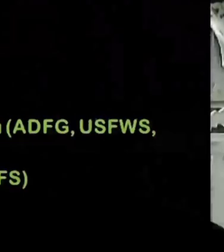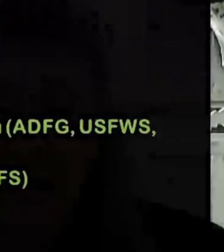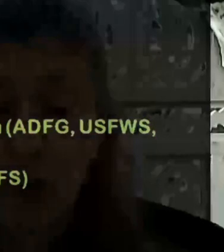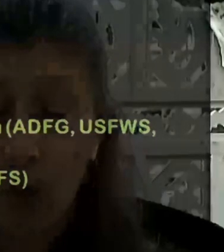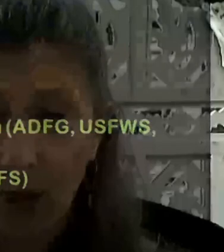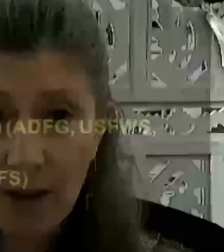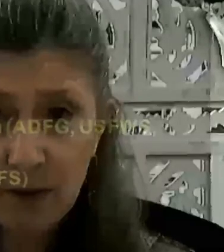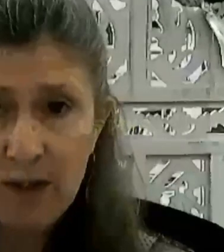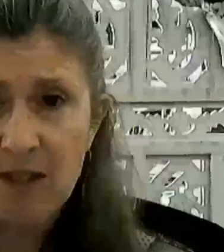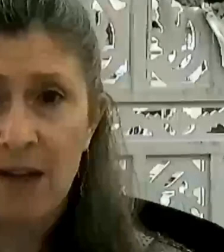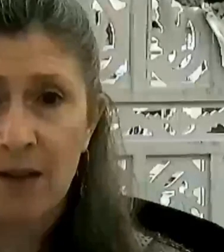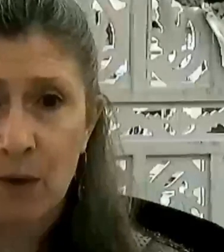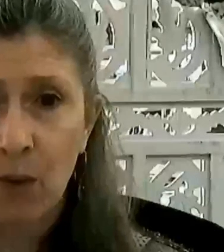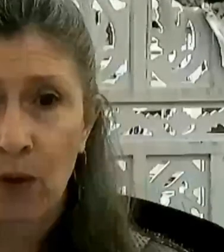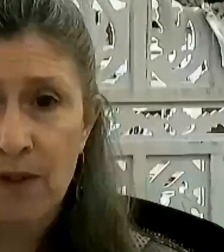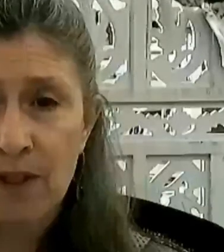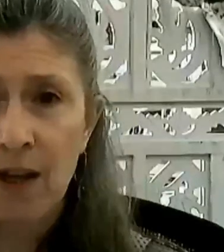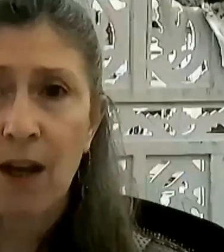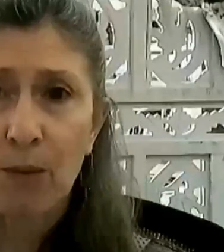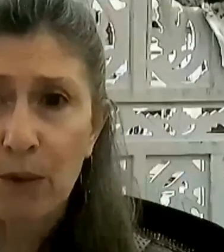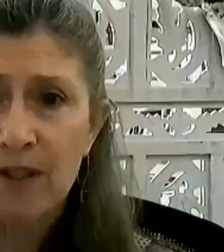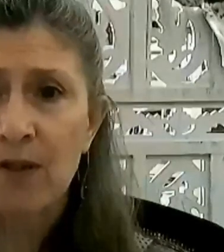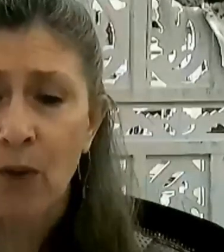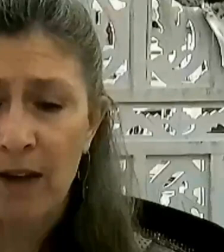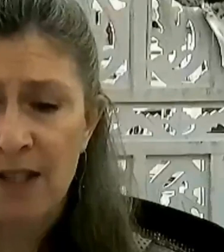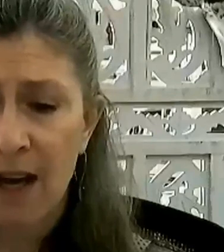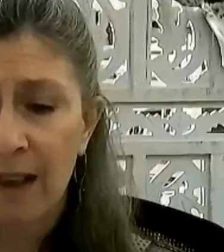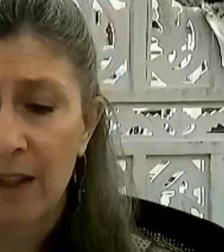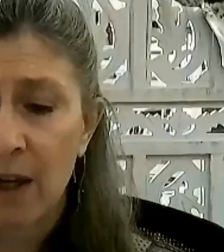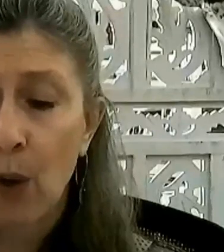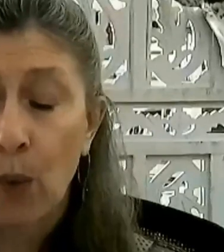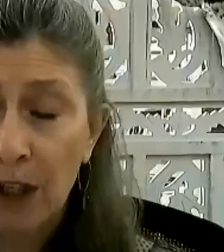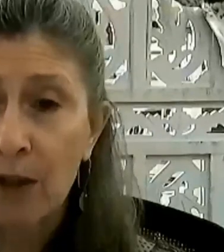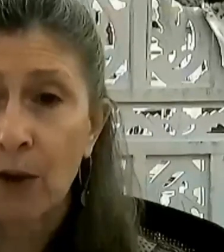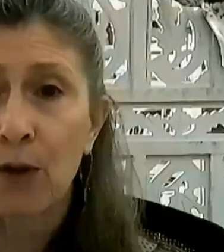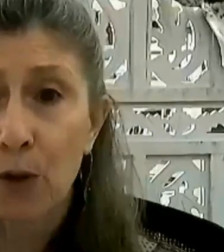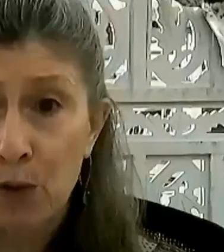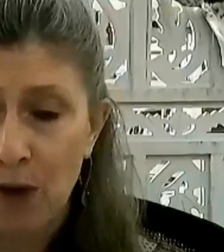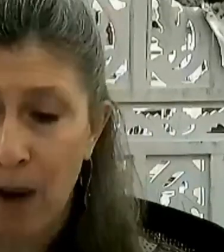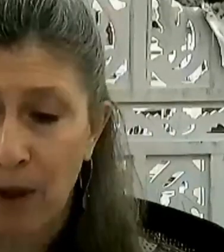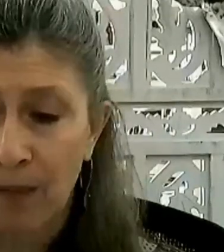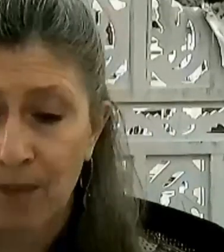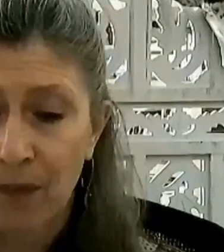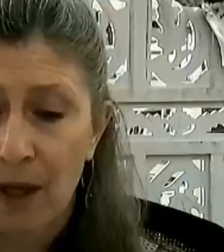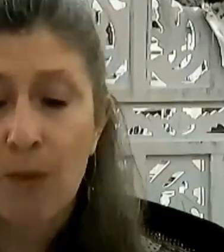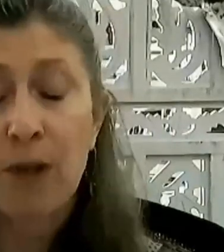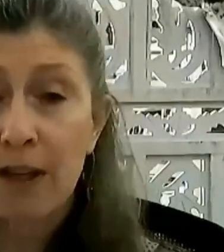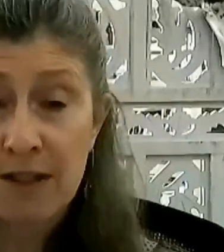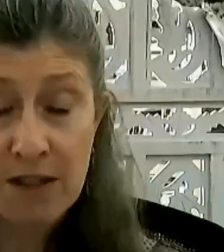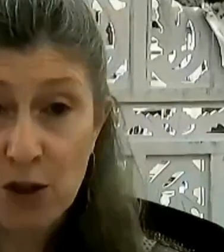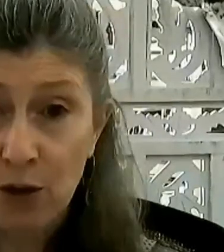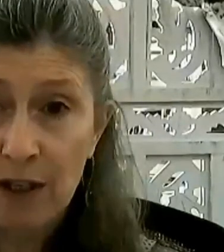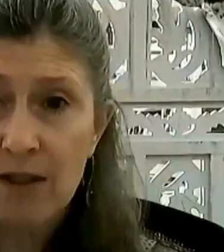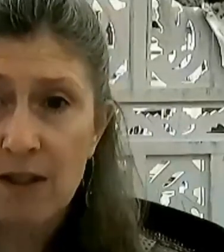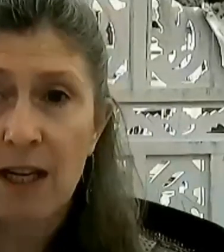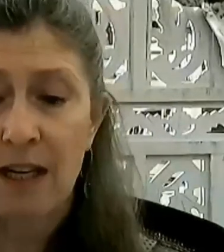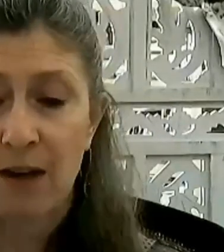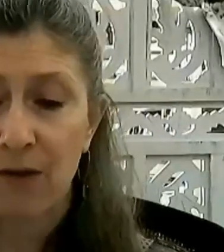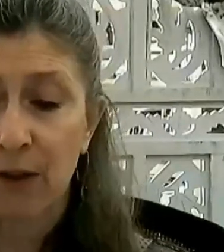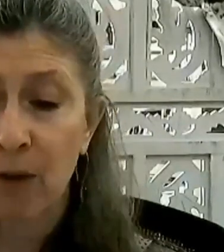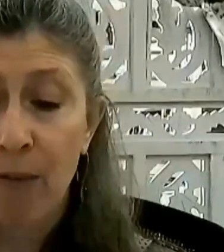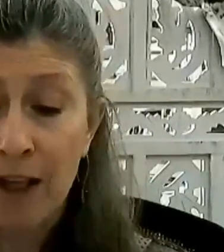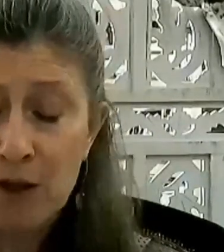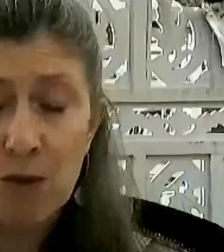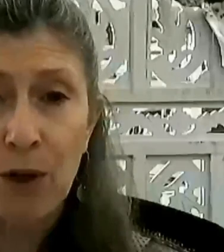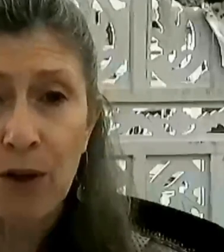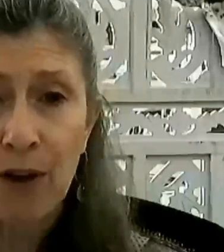165 of the estimated 170 wolves on Prince of Wales Island were killed through trapping because this joint state